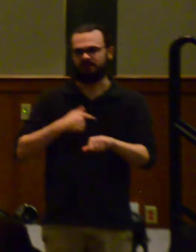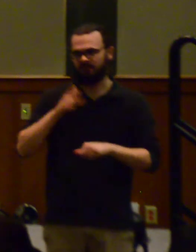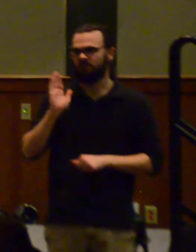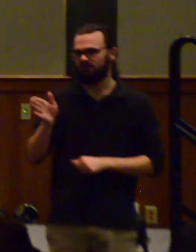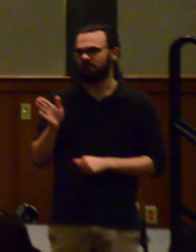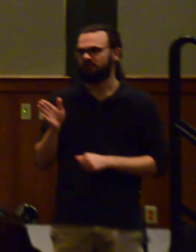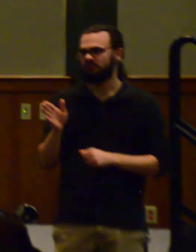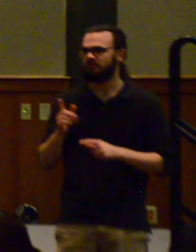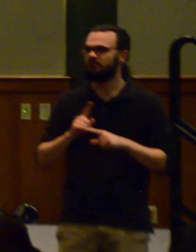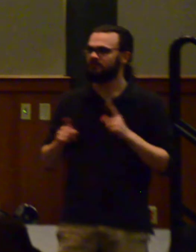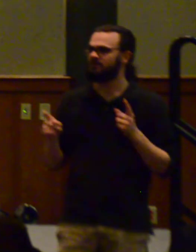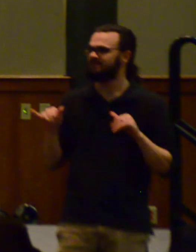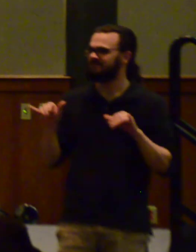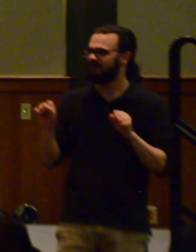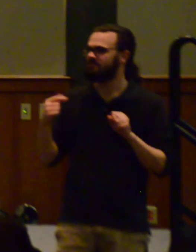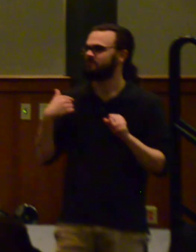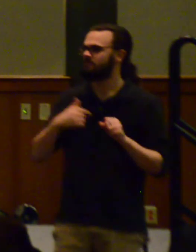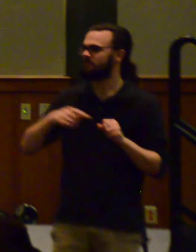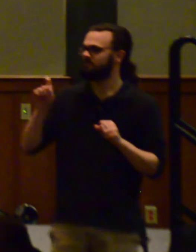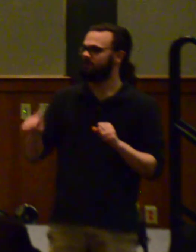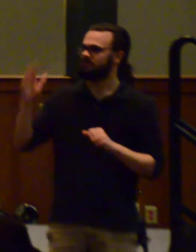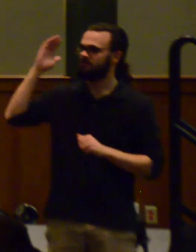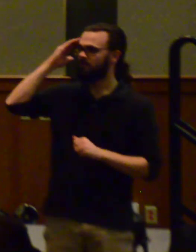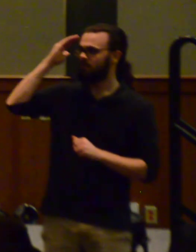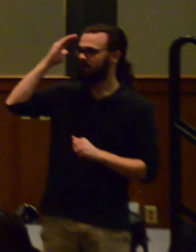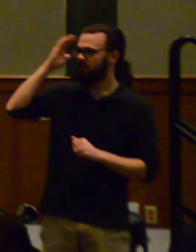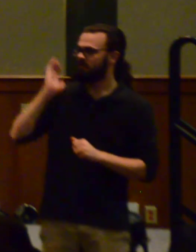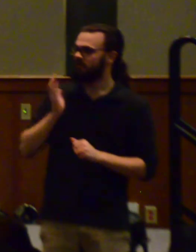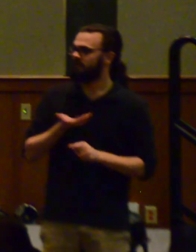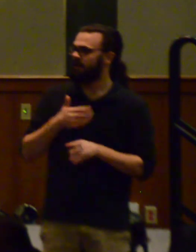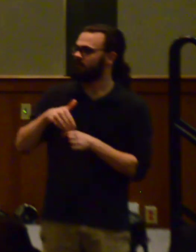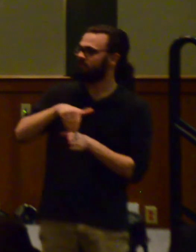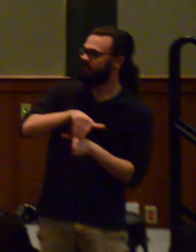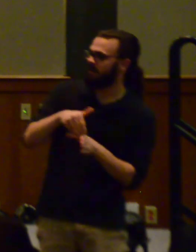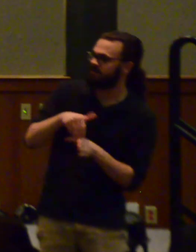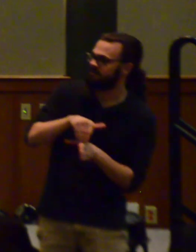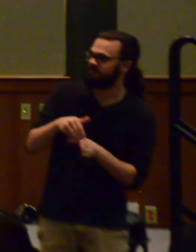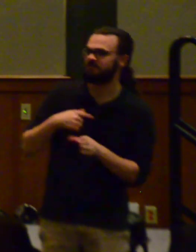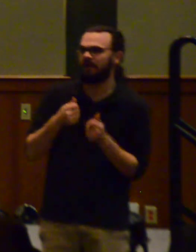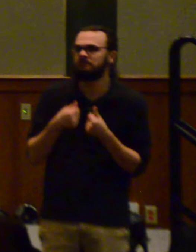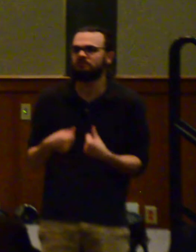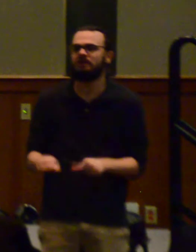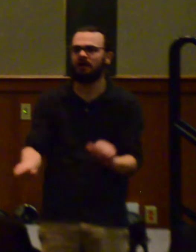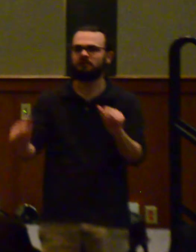But yeah, we just have to be aware of our biases, and I'm trying to be aware of mine.